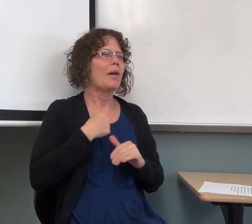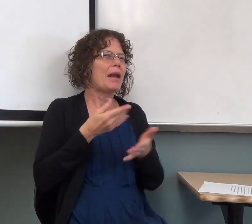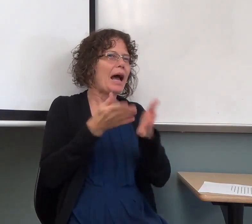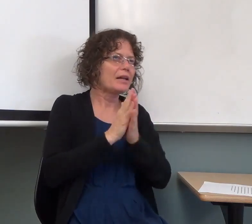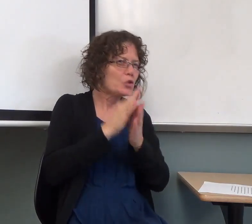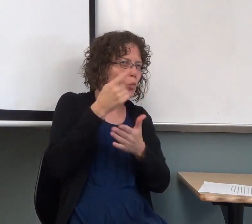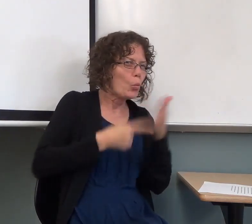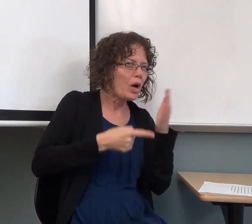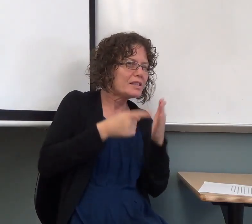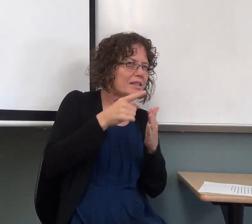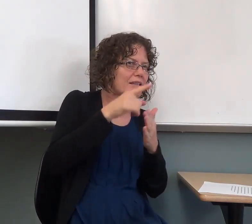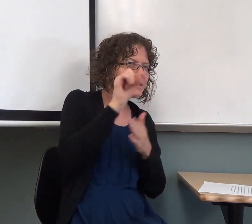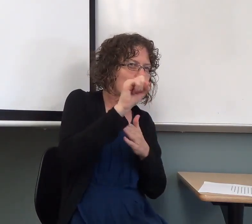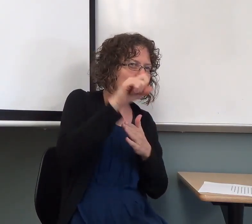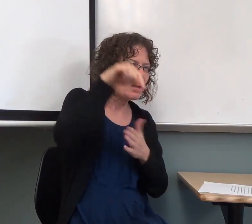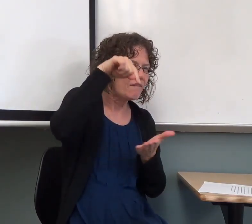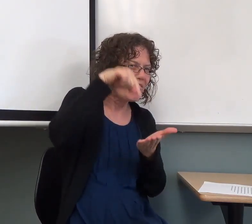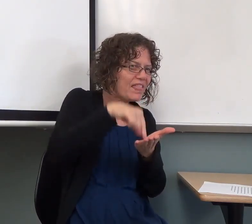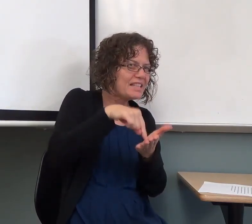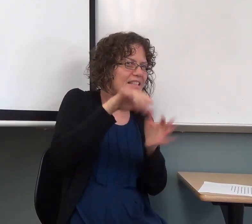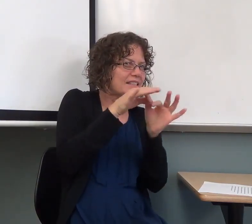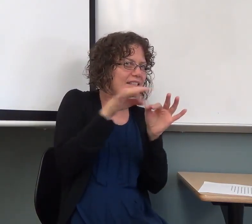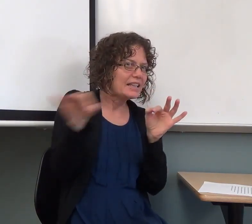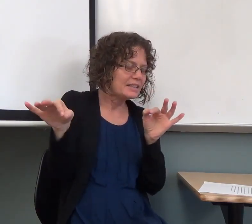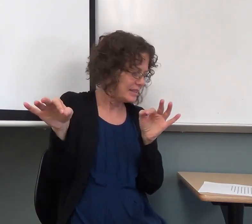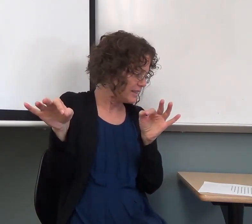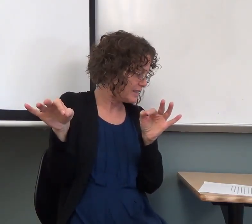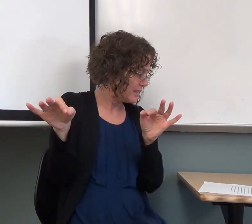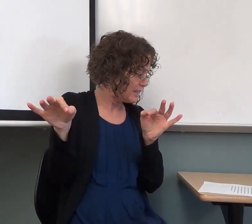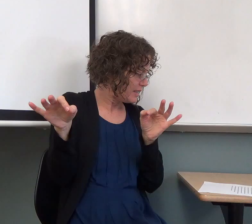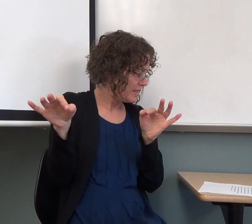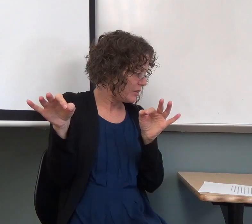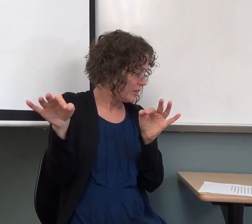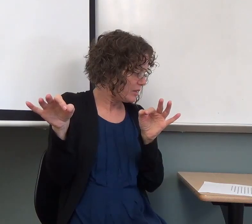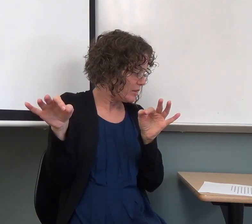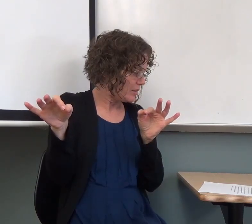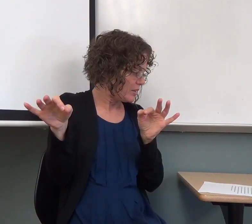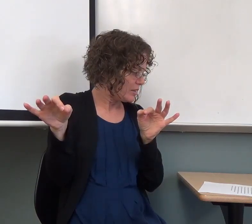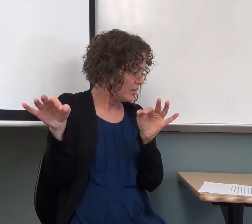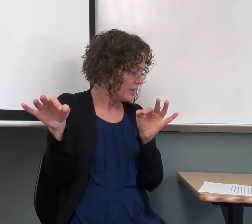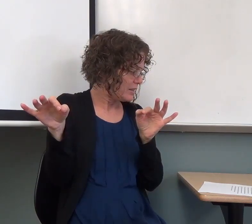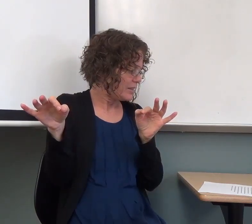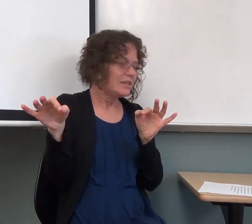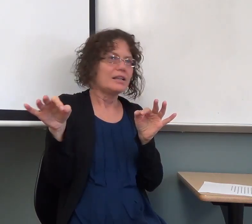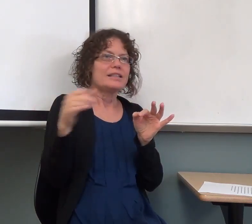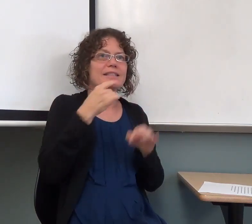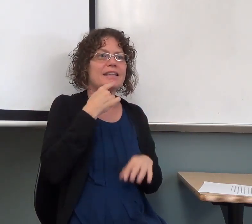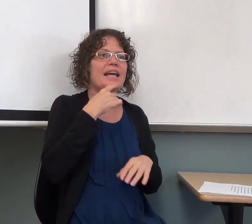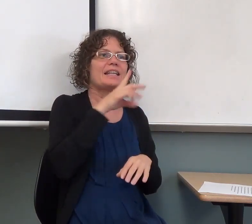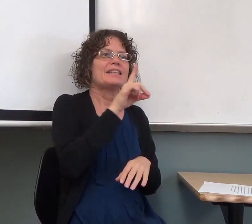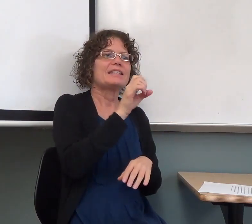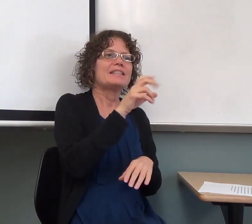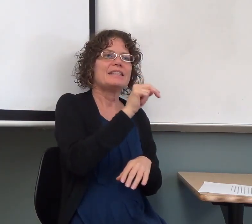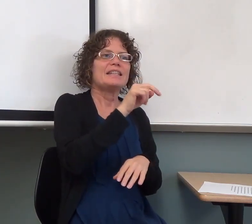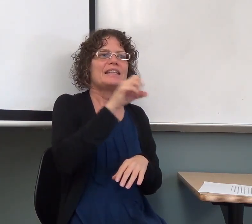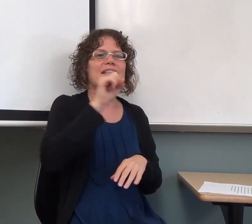this sentence? What do you think? Dean? Okay, so in this sentence it says Dean said something, right? Uh-huh. Okay,